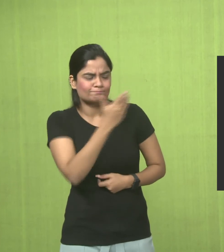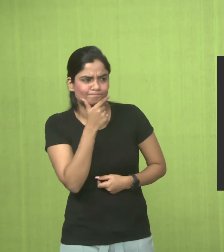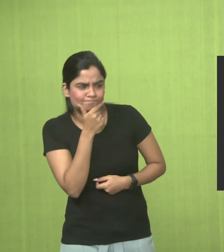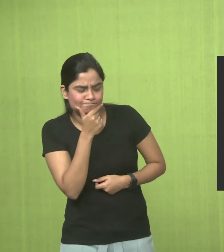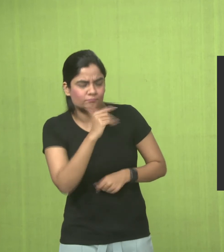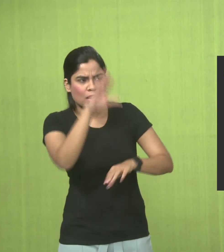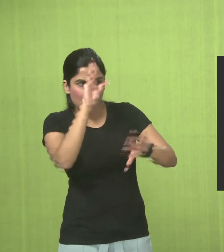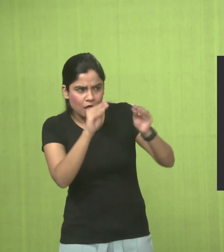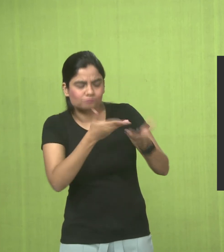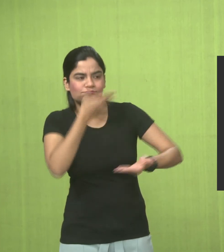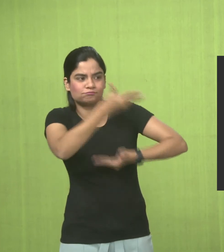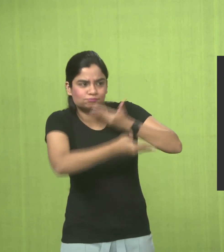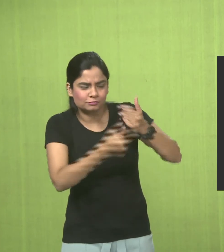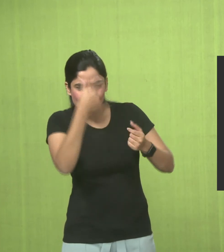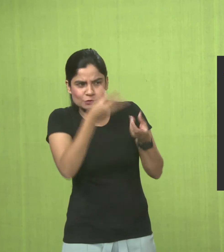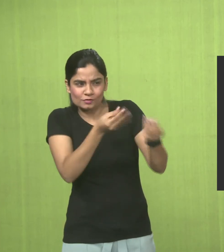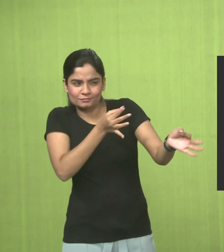solutions for the house.